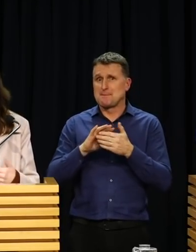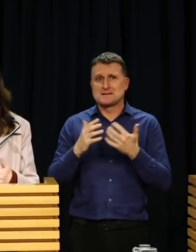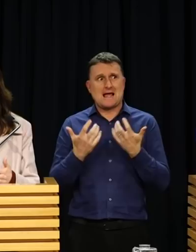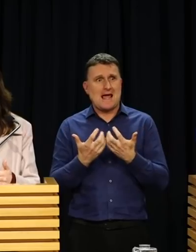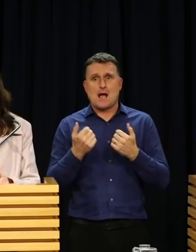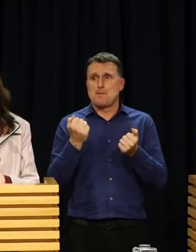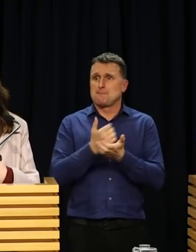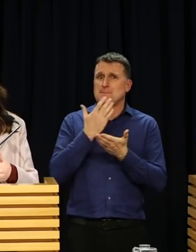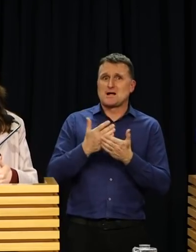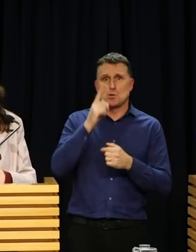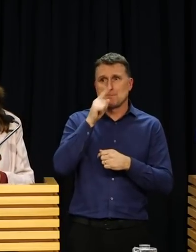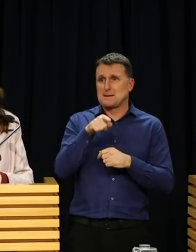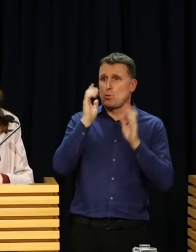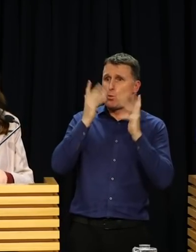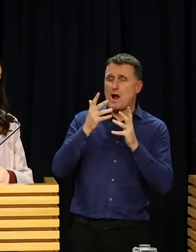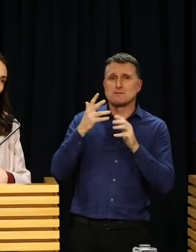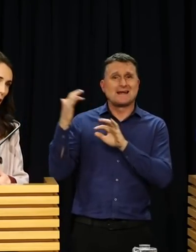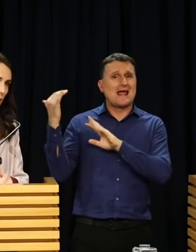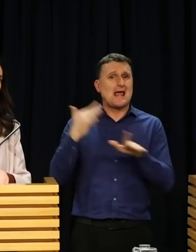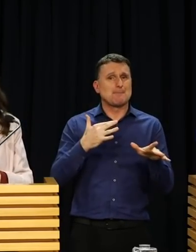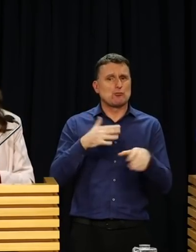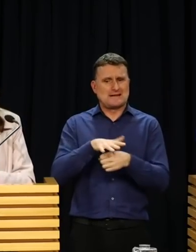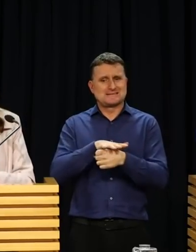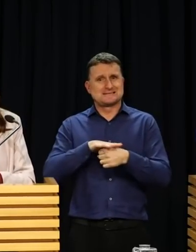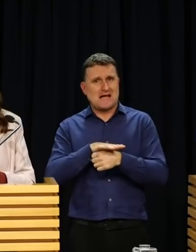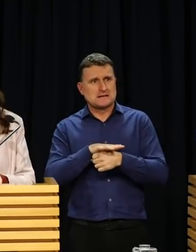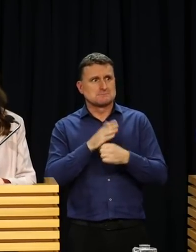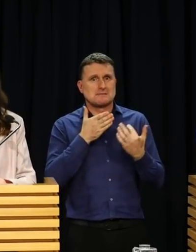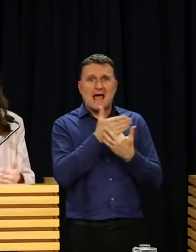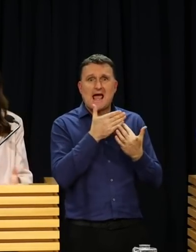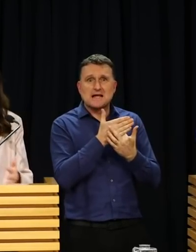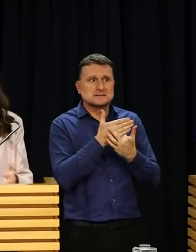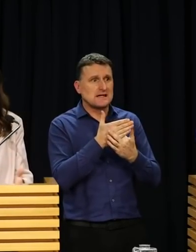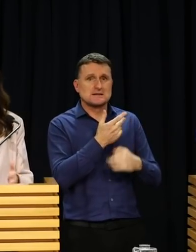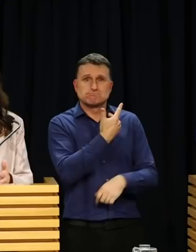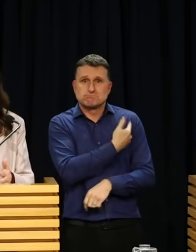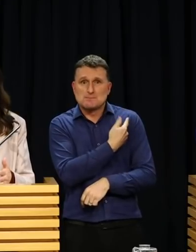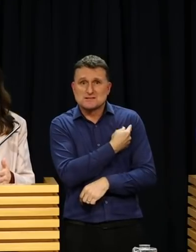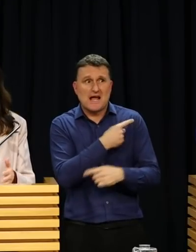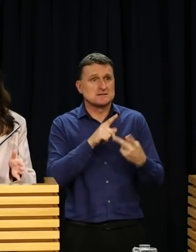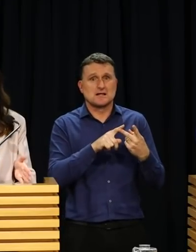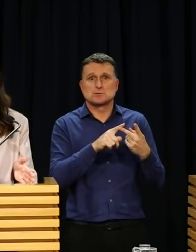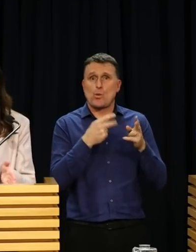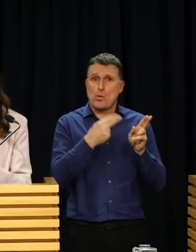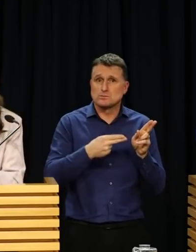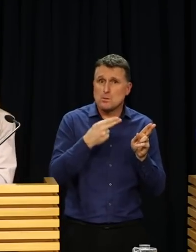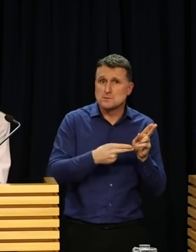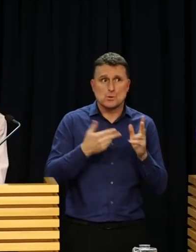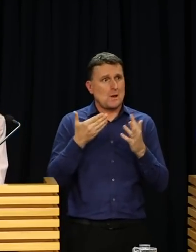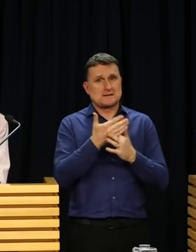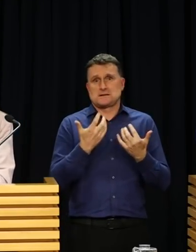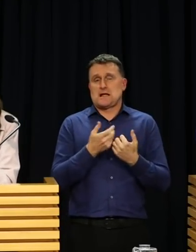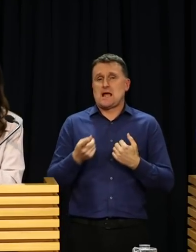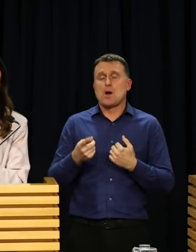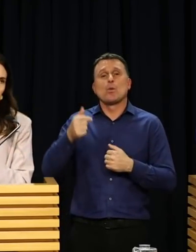fear their immigration status getting in the way of them accessing immunisation or healthcare? These are all valid COVID questions. Our view is that these